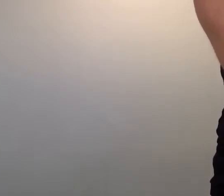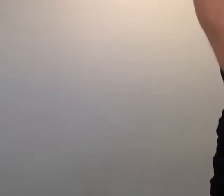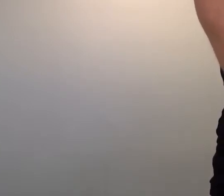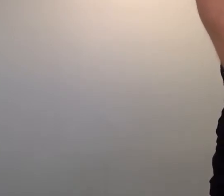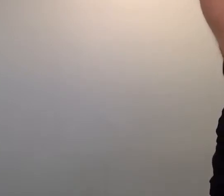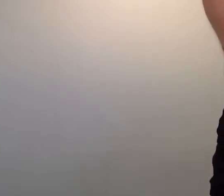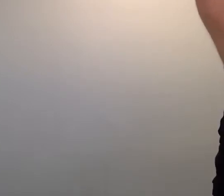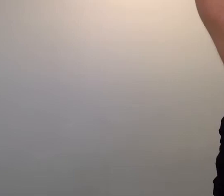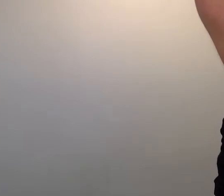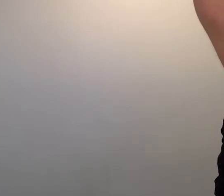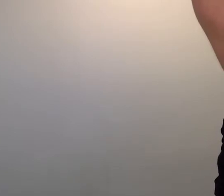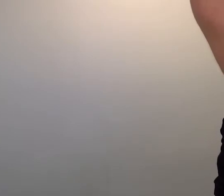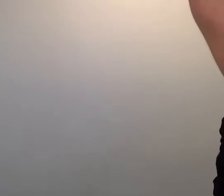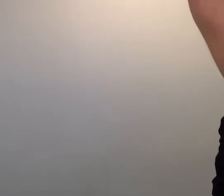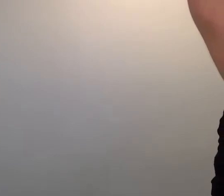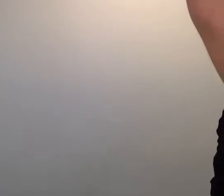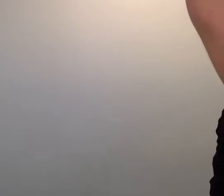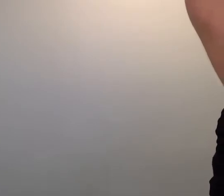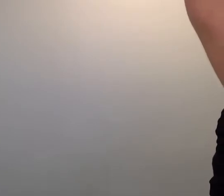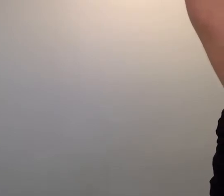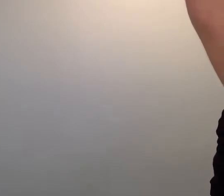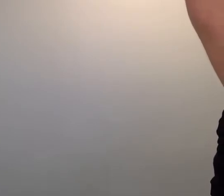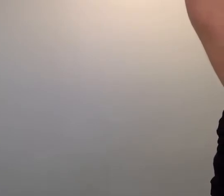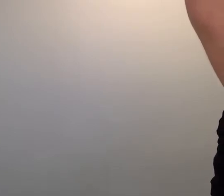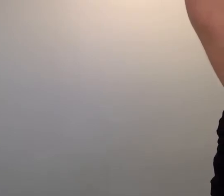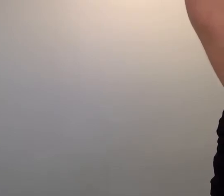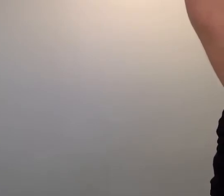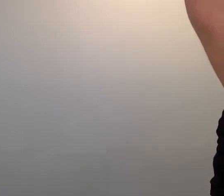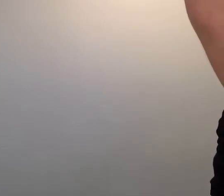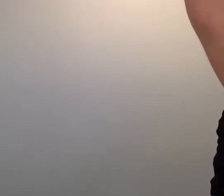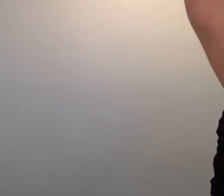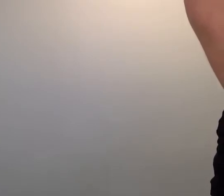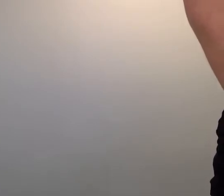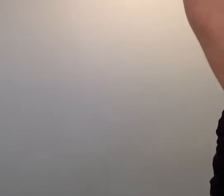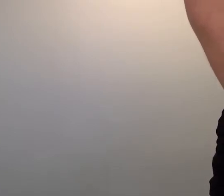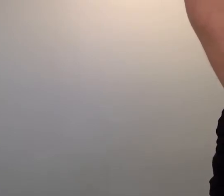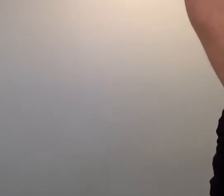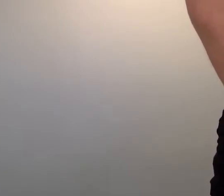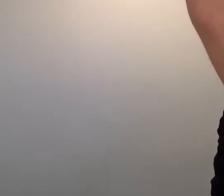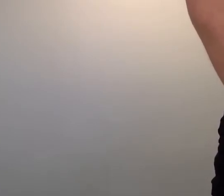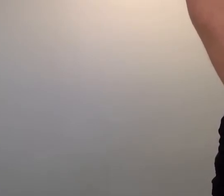And if you really want to impress your company